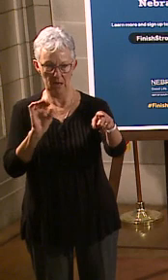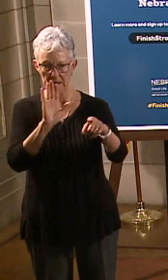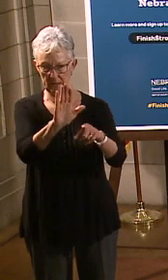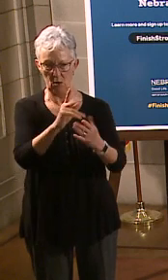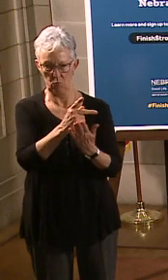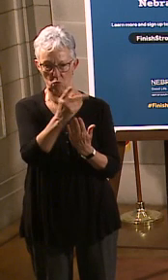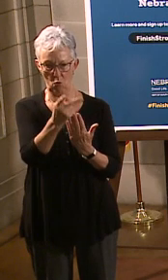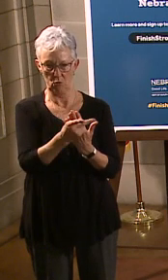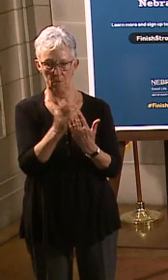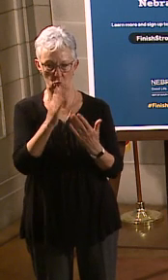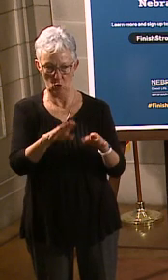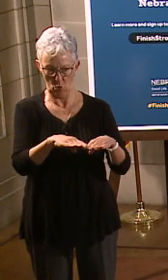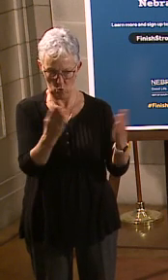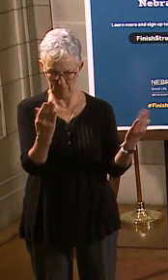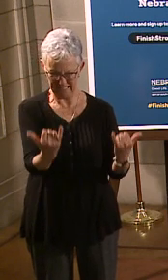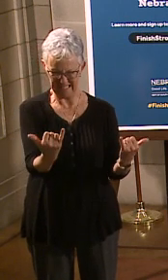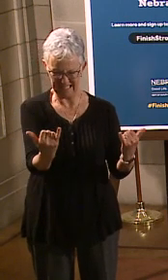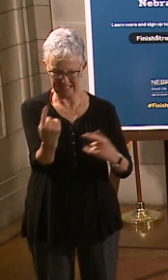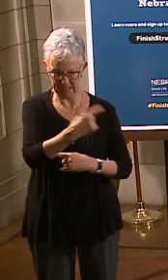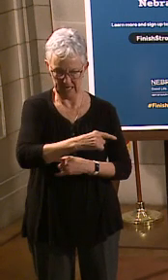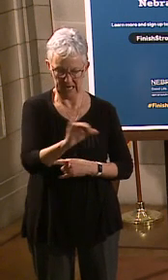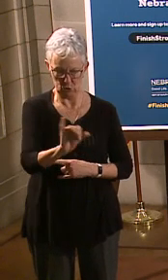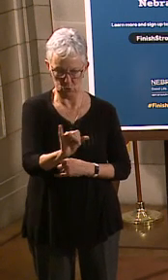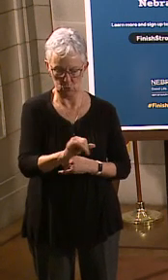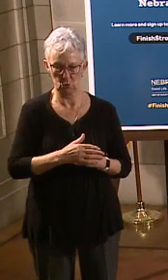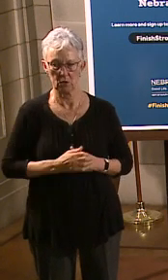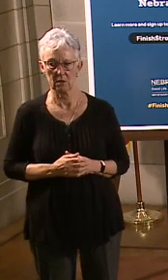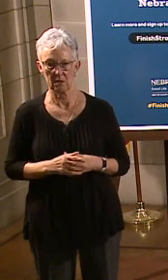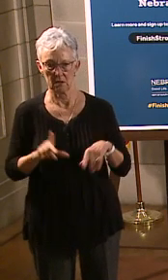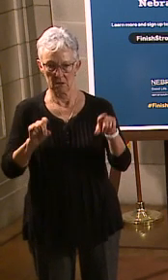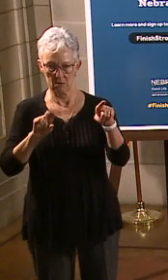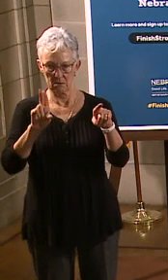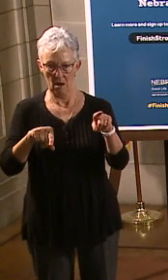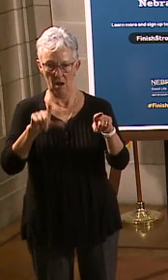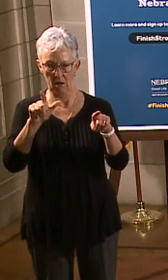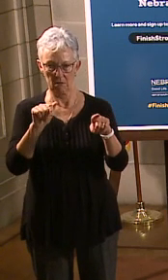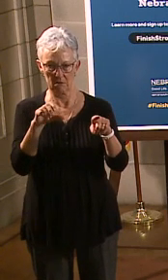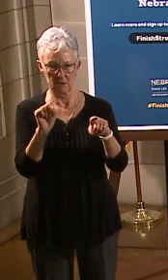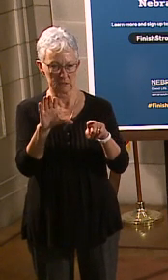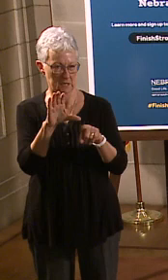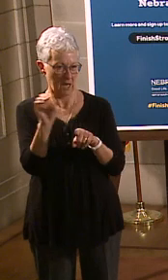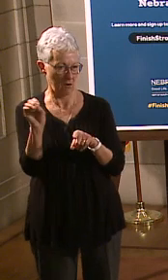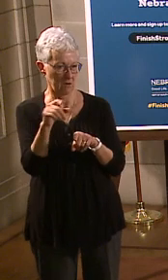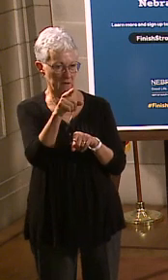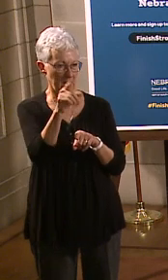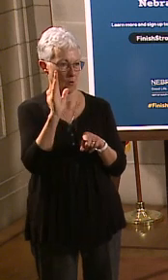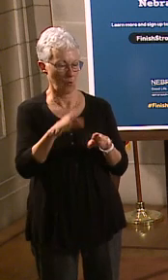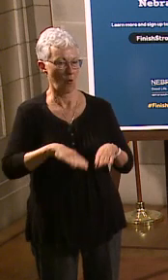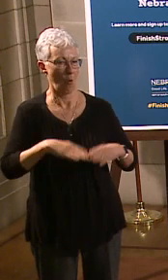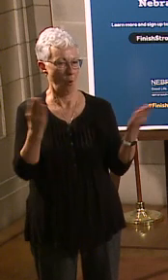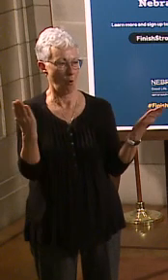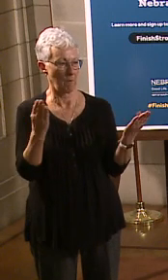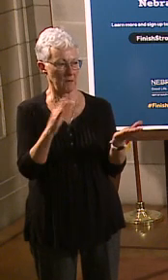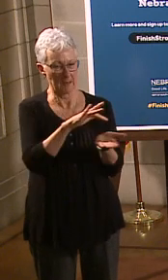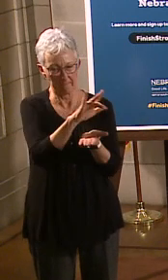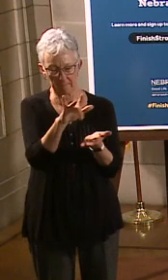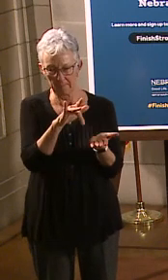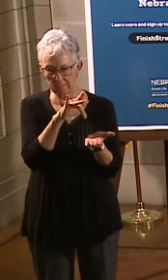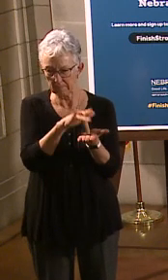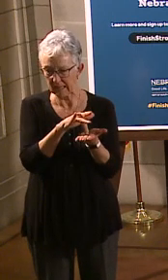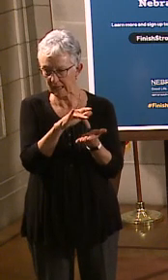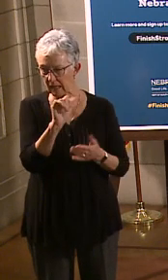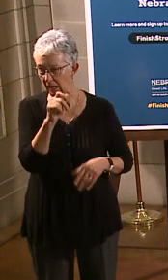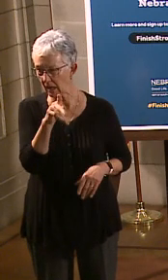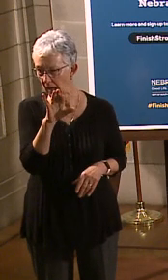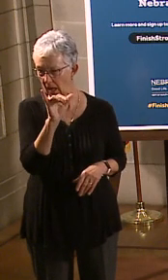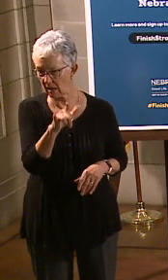as of today. The Douglas County program is also planning to launch. We expect sometime in mid-April. We don't have an exact date for that yet,